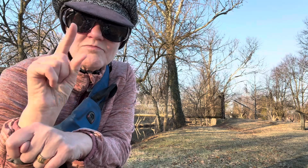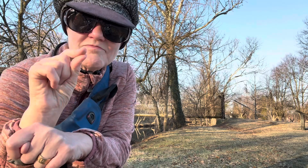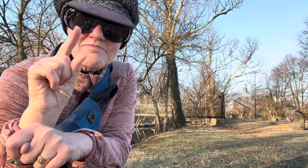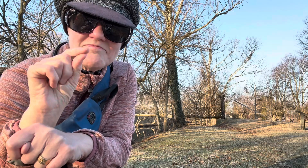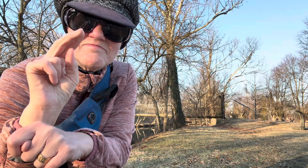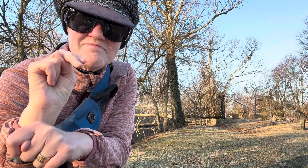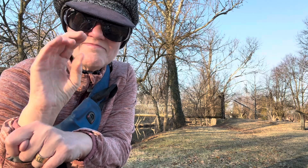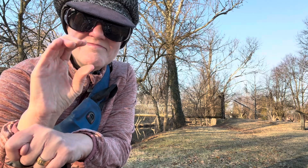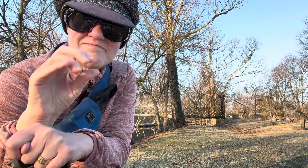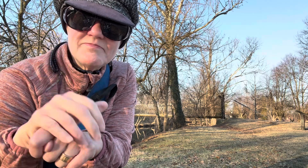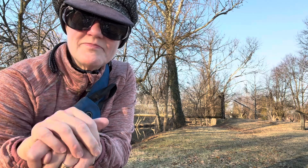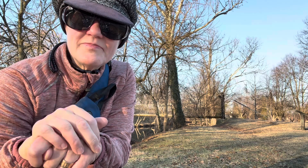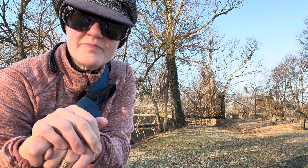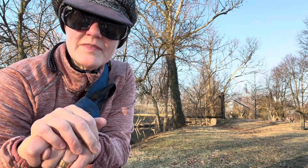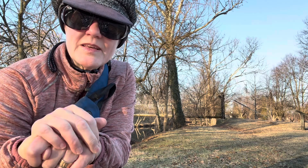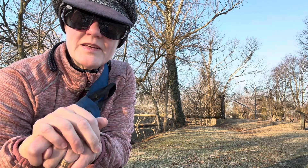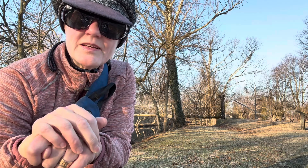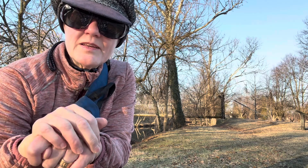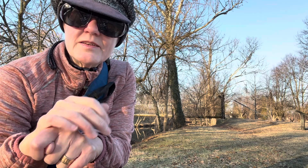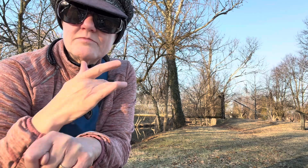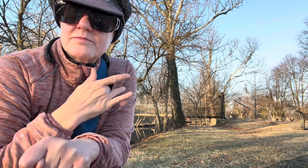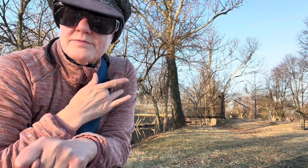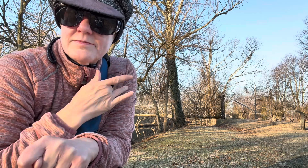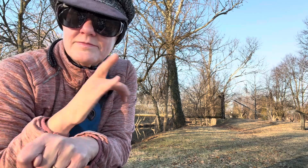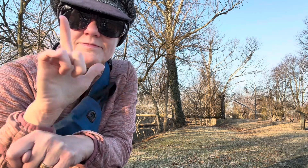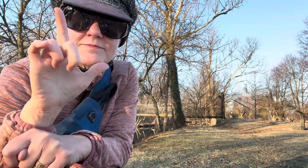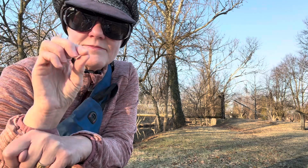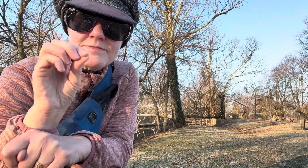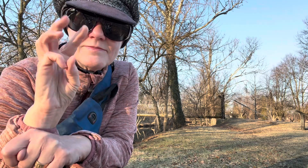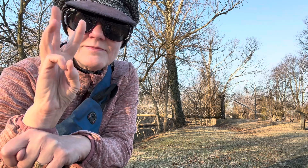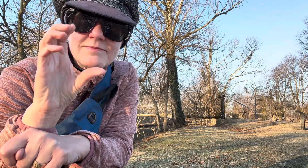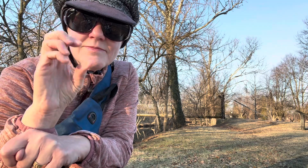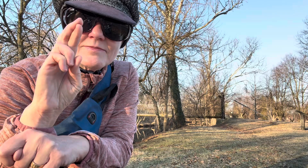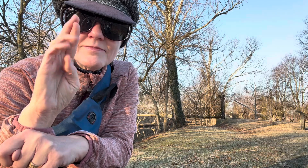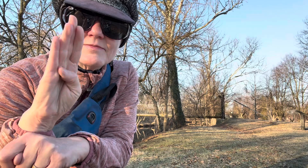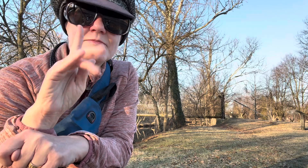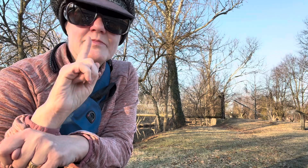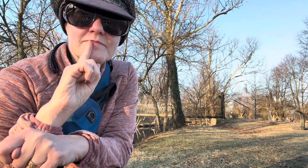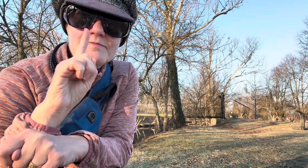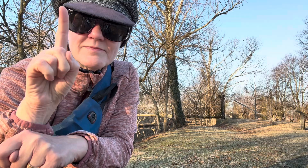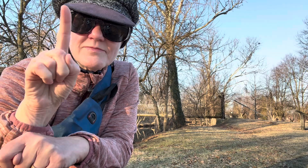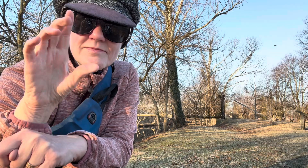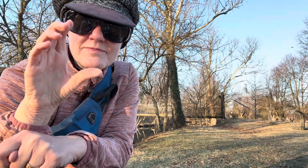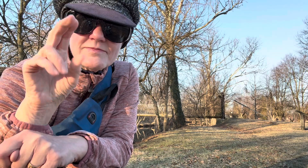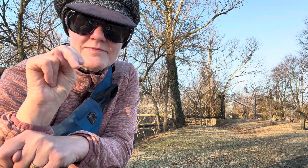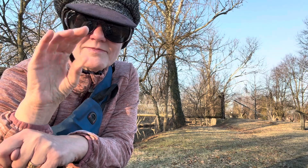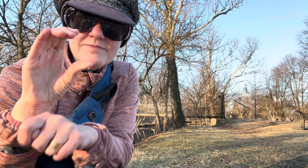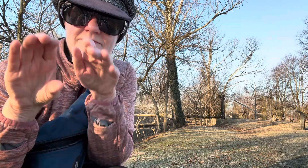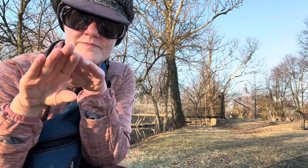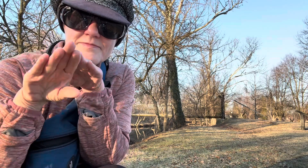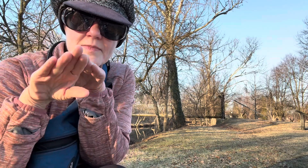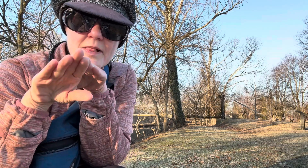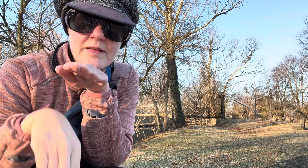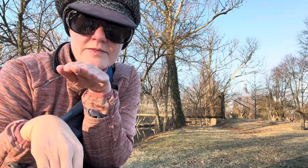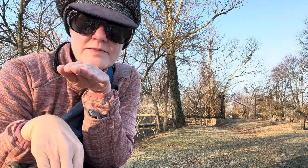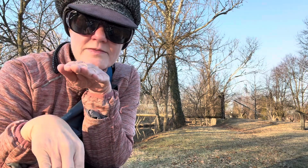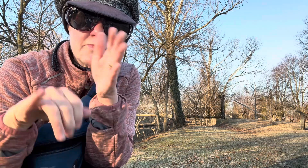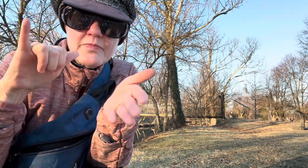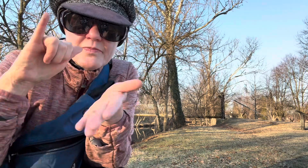carb. A good starting point for low carb is 100 grams of net carbs or